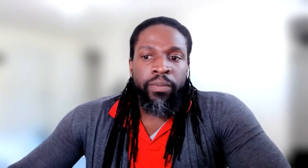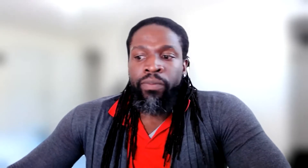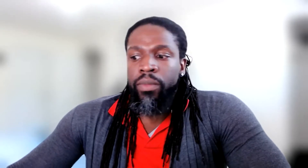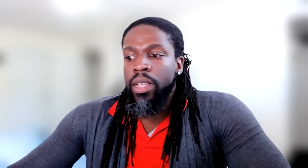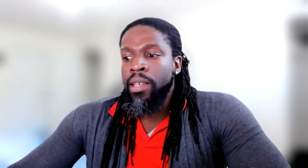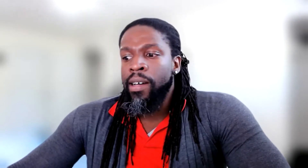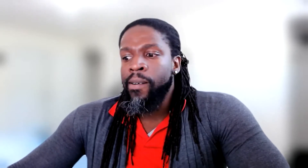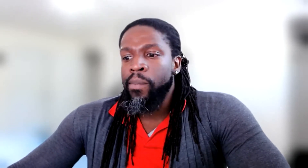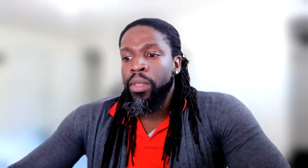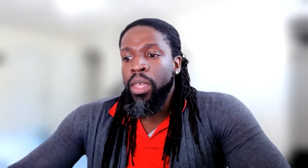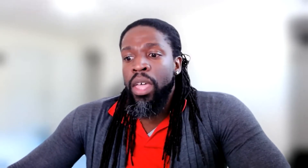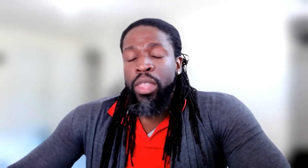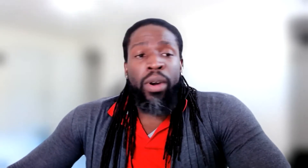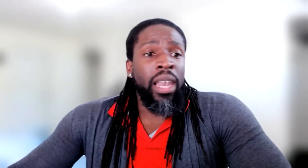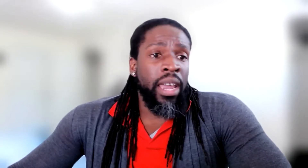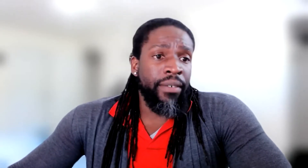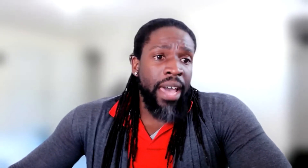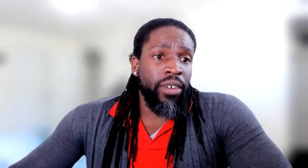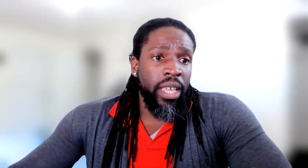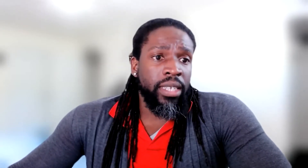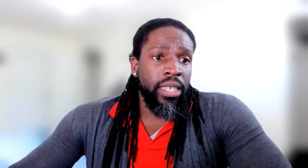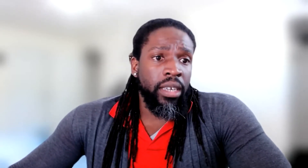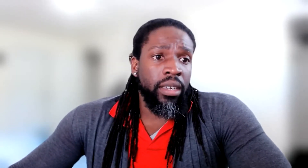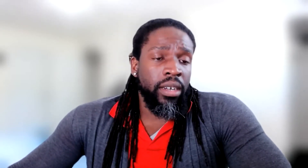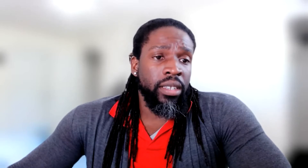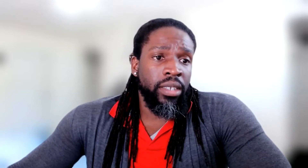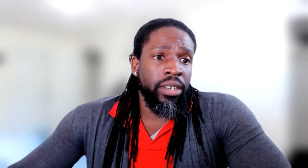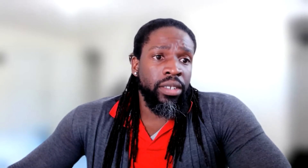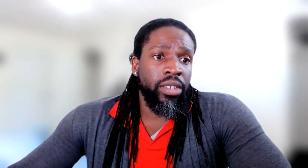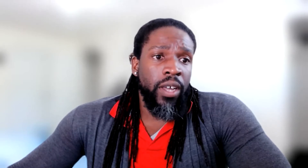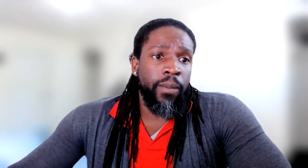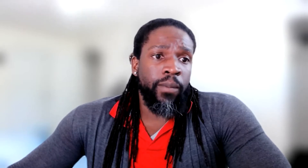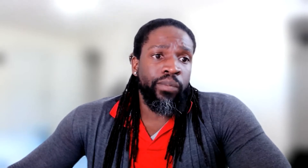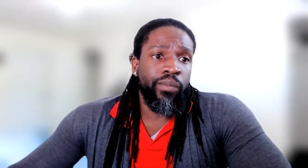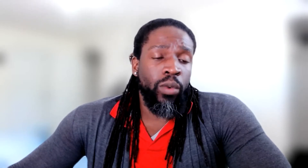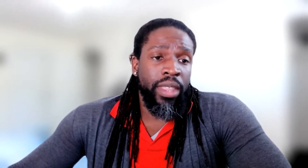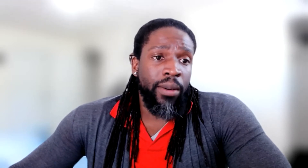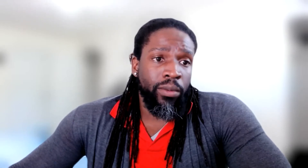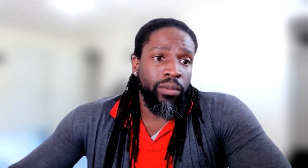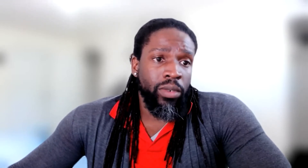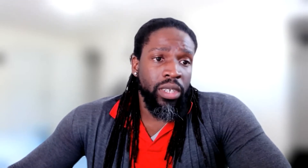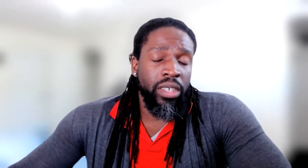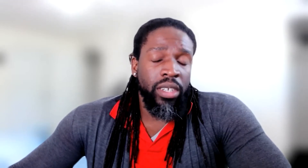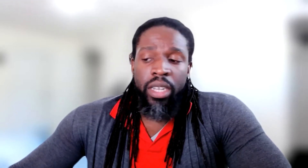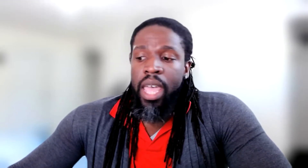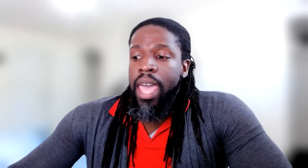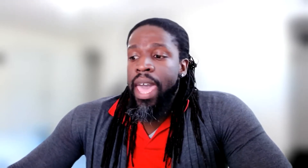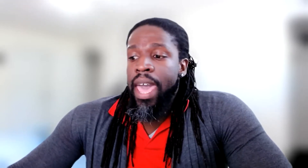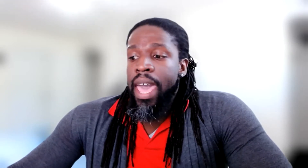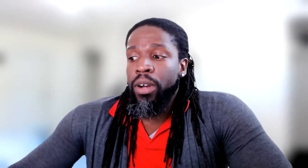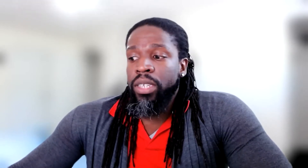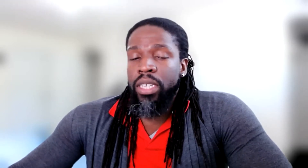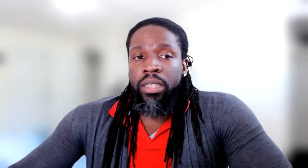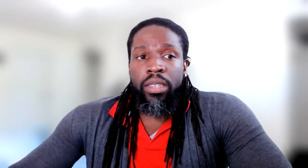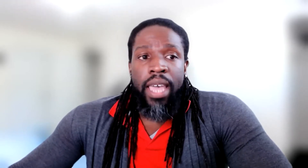weeks. There were a lot of advocacy concerns where that was concerned,